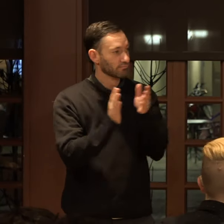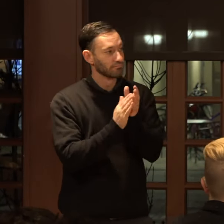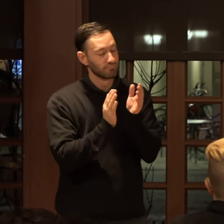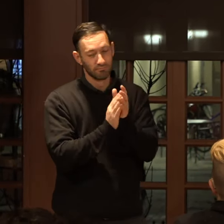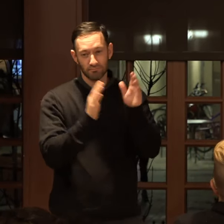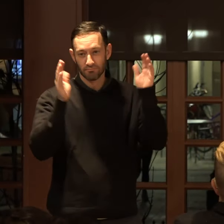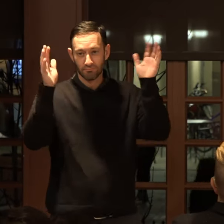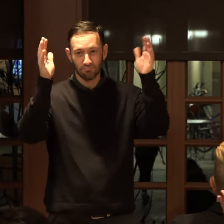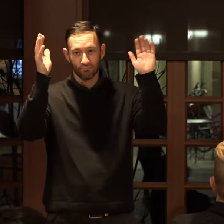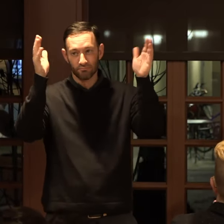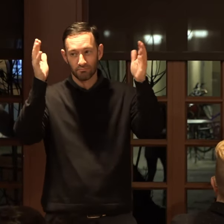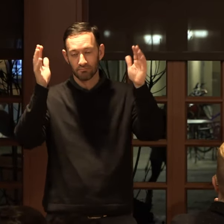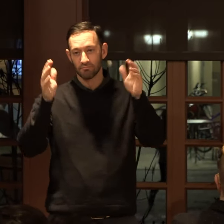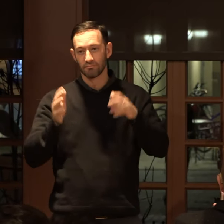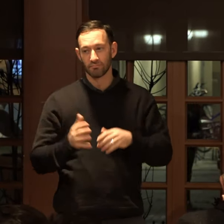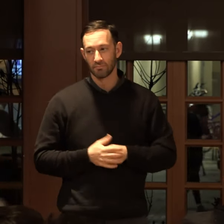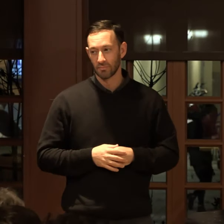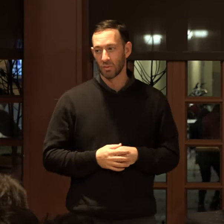Thank you.